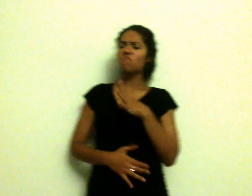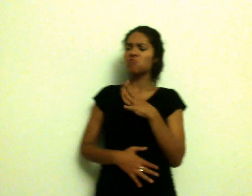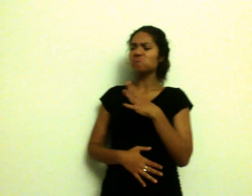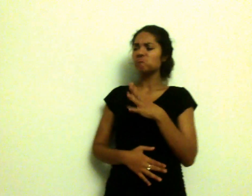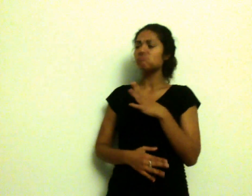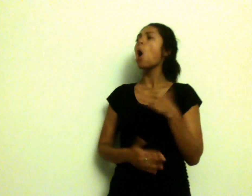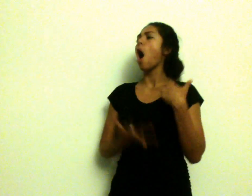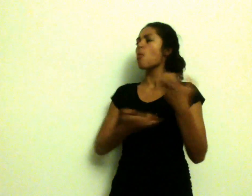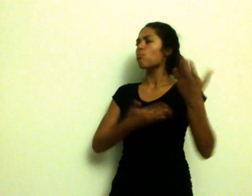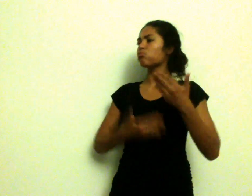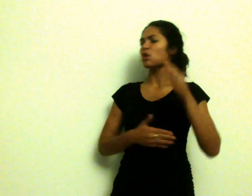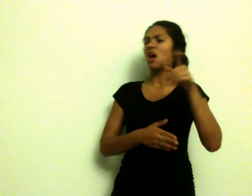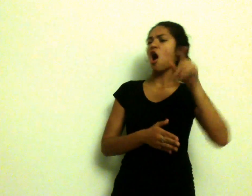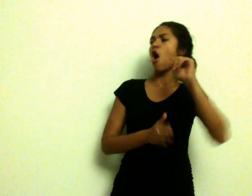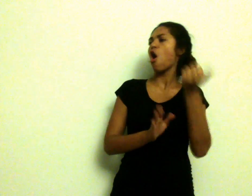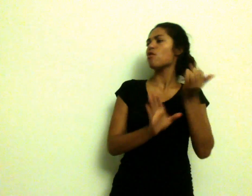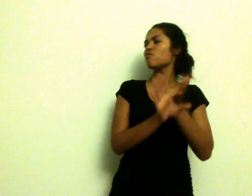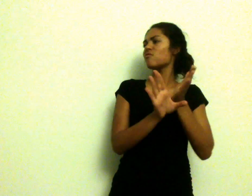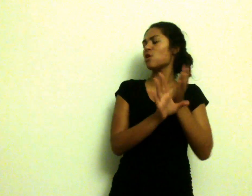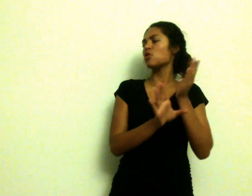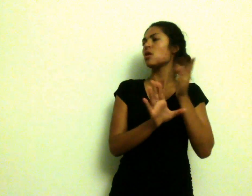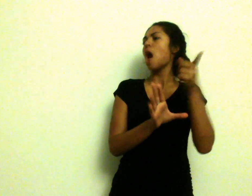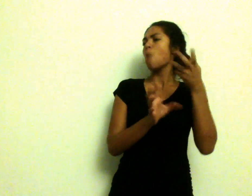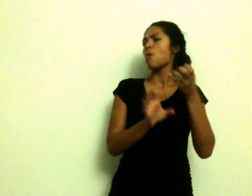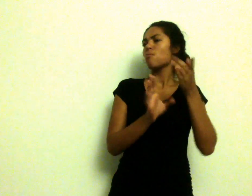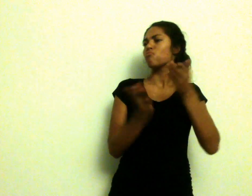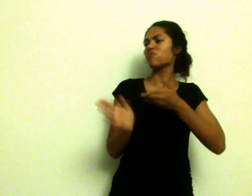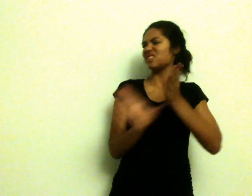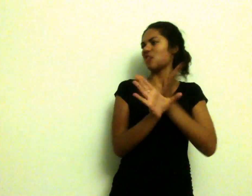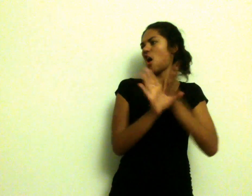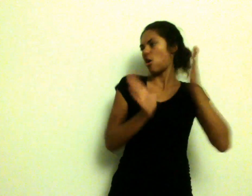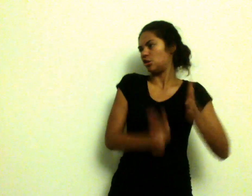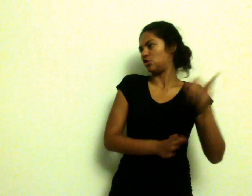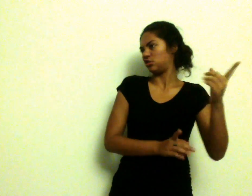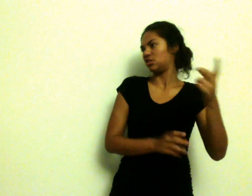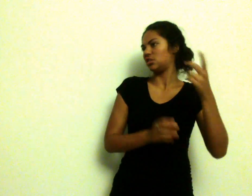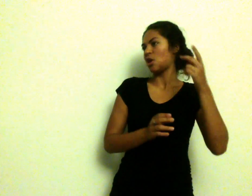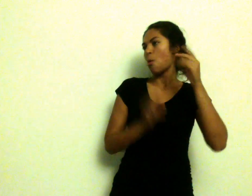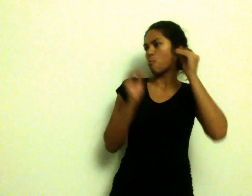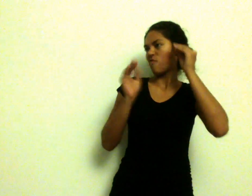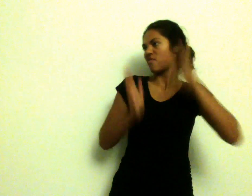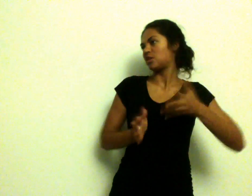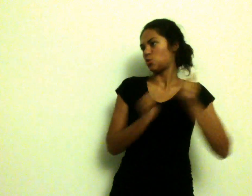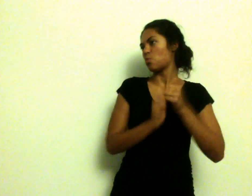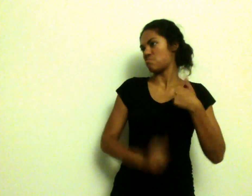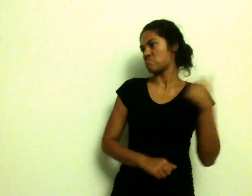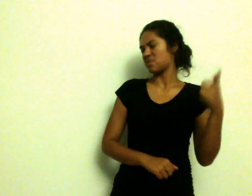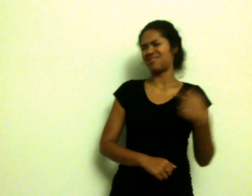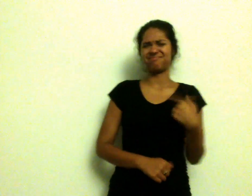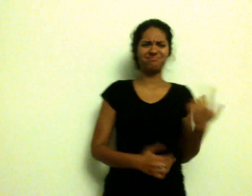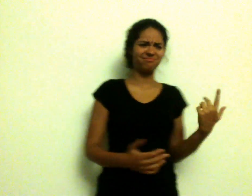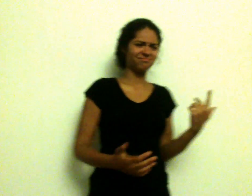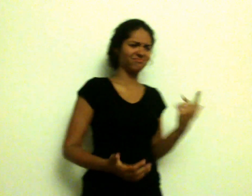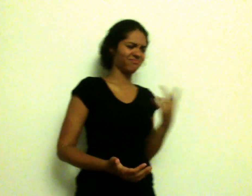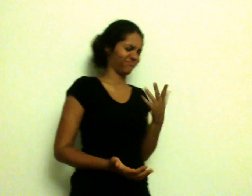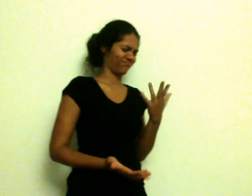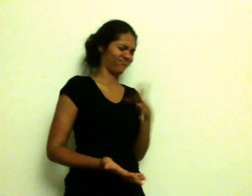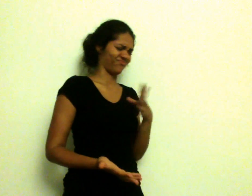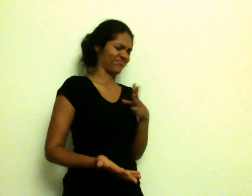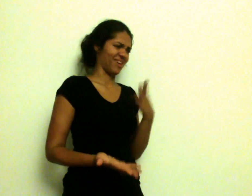professor of psychology with me? I still don't know why he did, whether the psychologist wanted to study two subjects or not. But I said, I don't mind you bringing